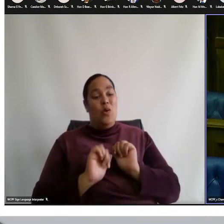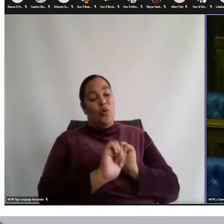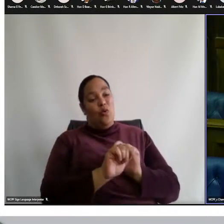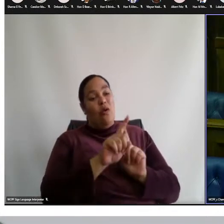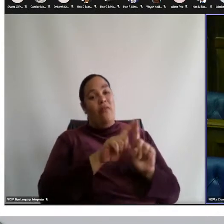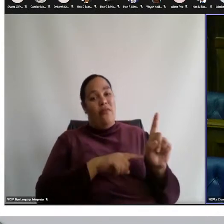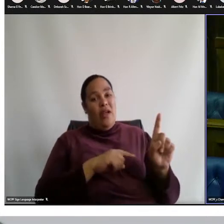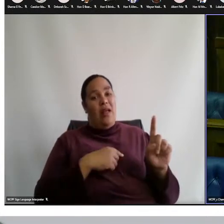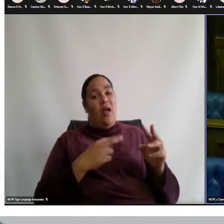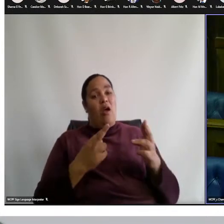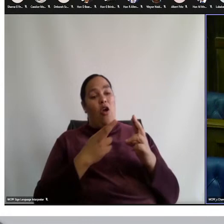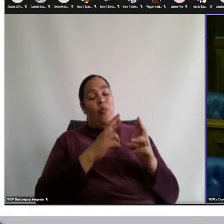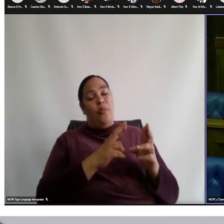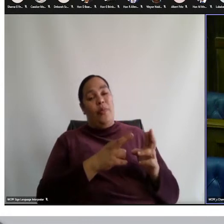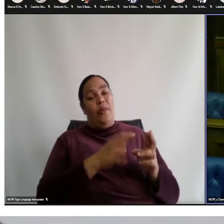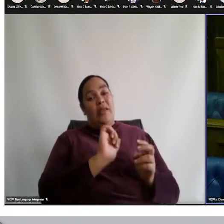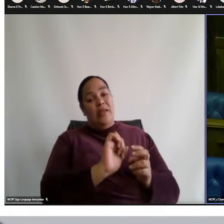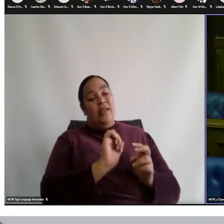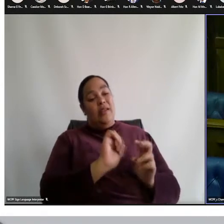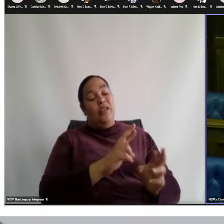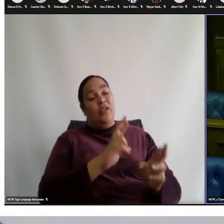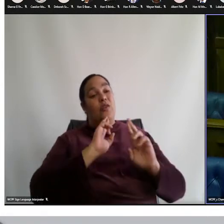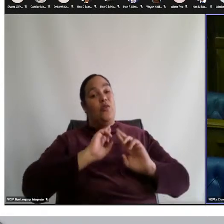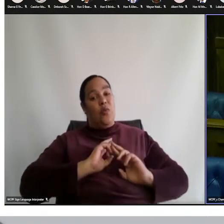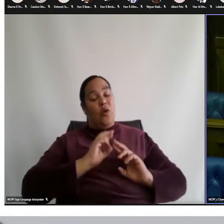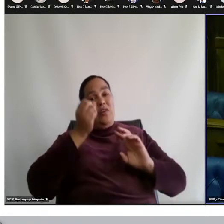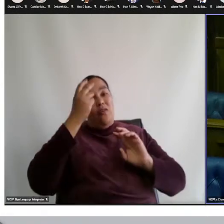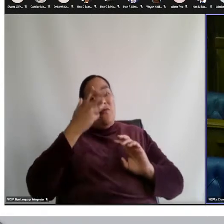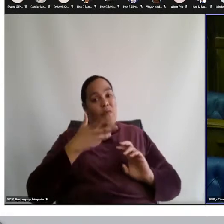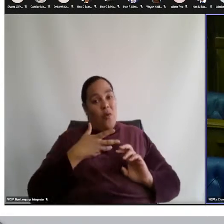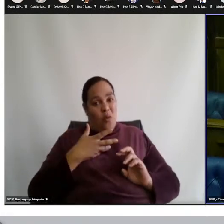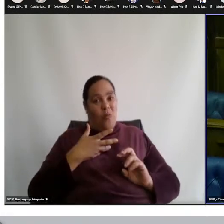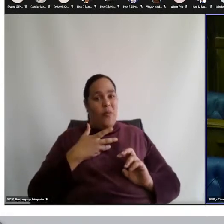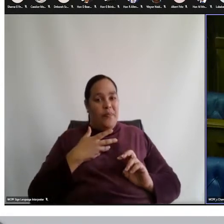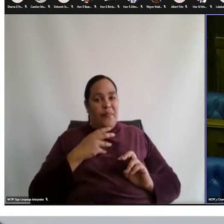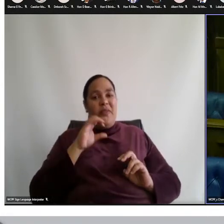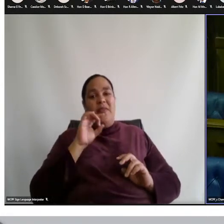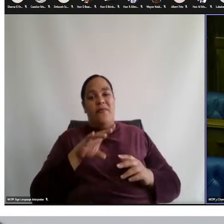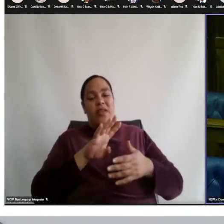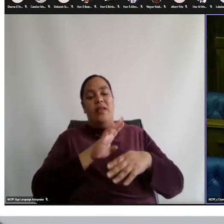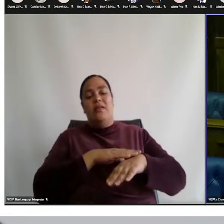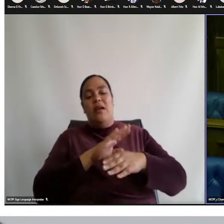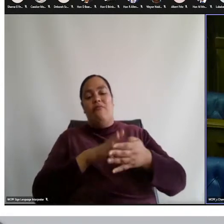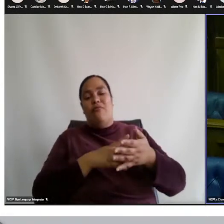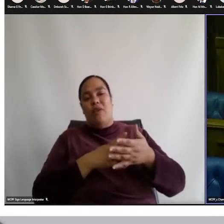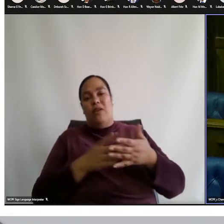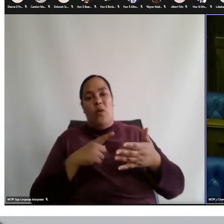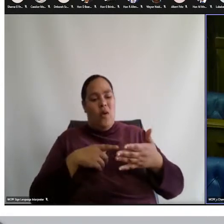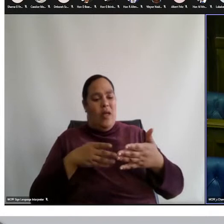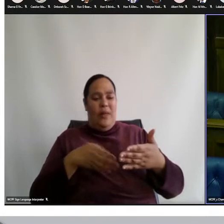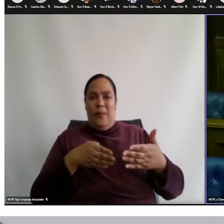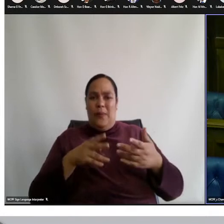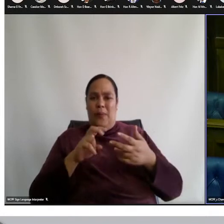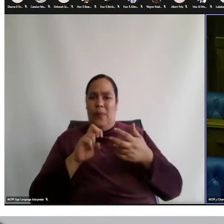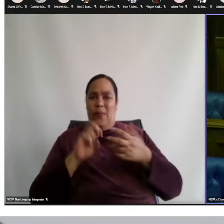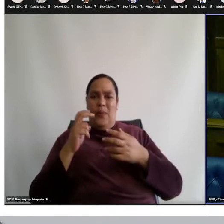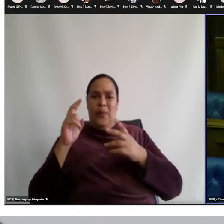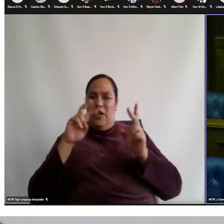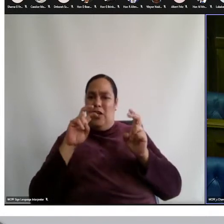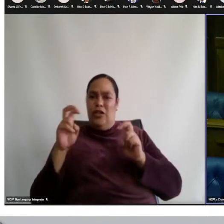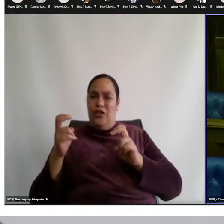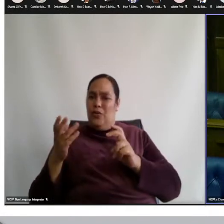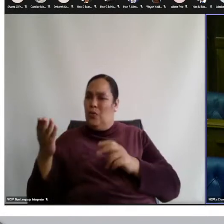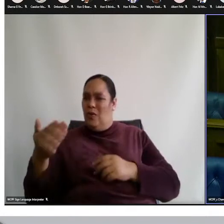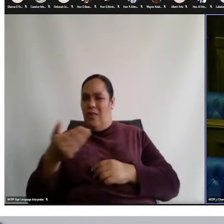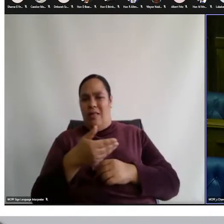and I hope that he would, in his response, indicate to us what are the timeframes. We've got no issue through the Speaker to MEC Bradell